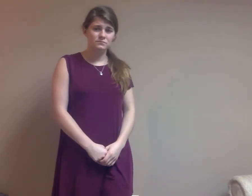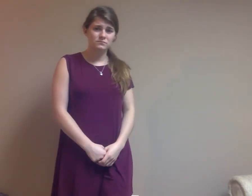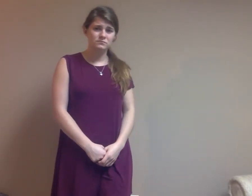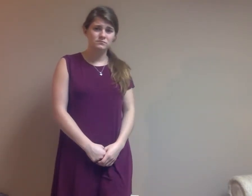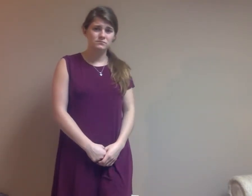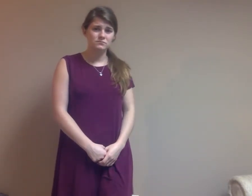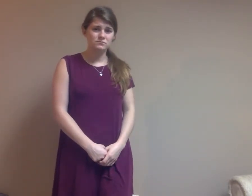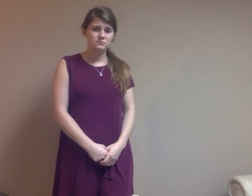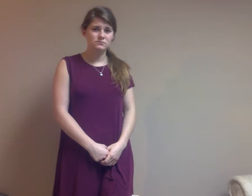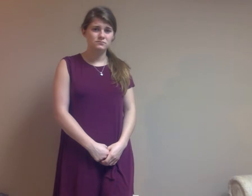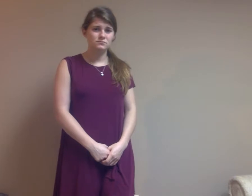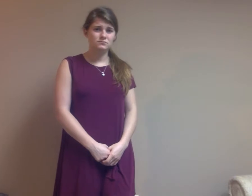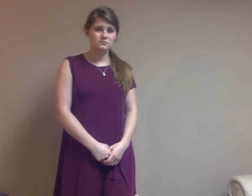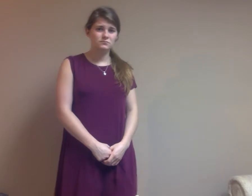time. Do you?